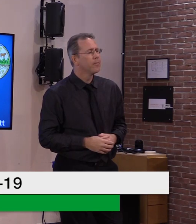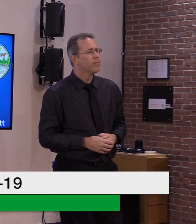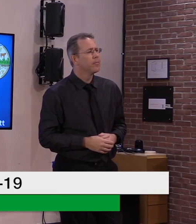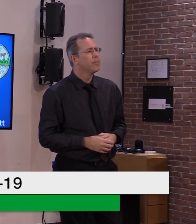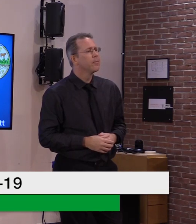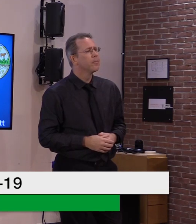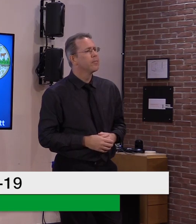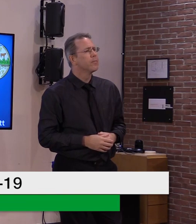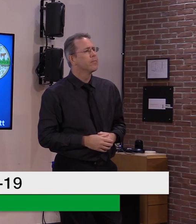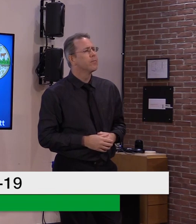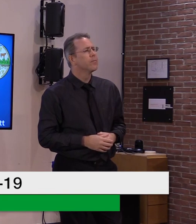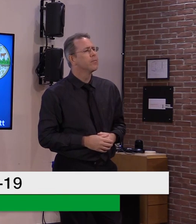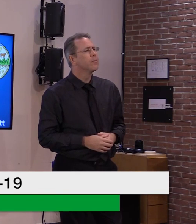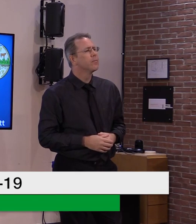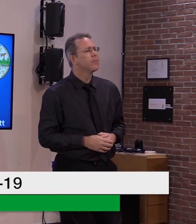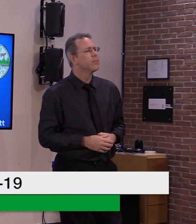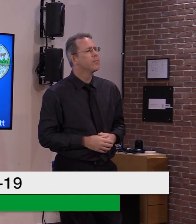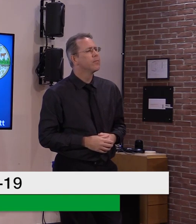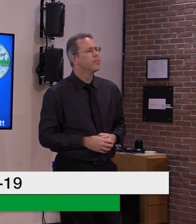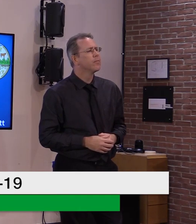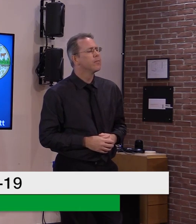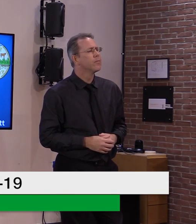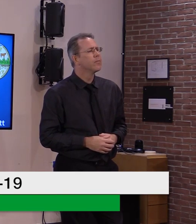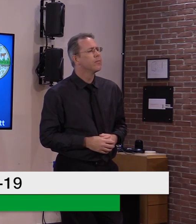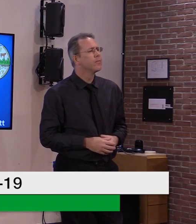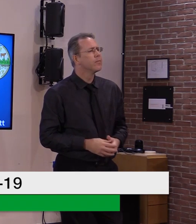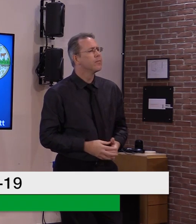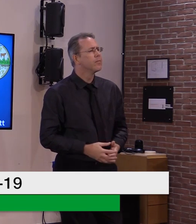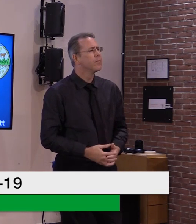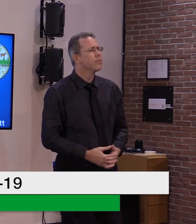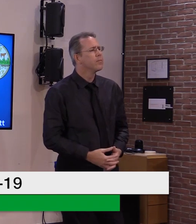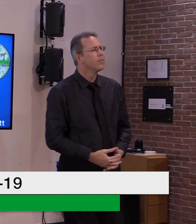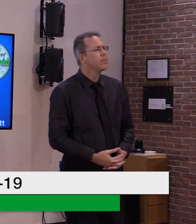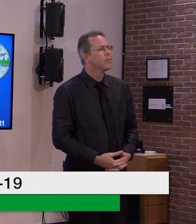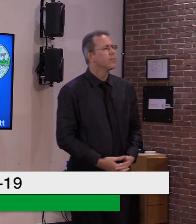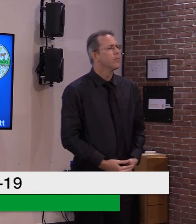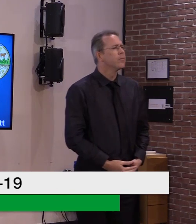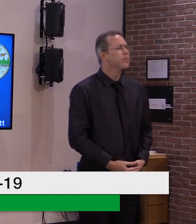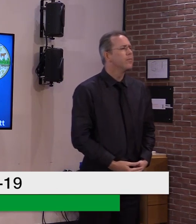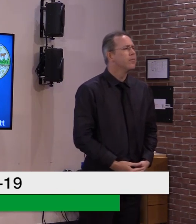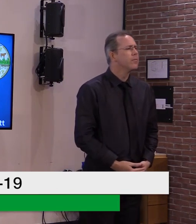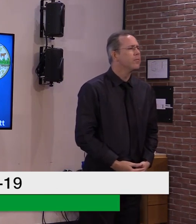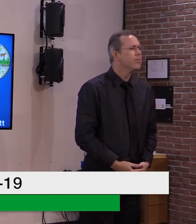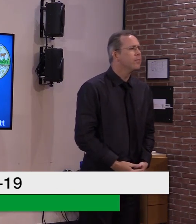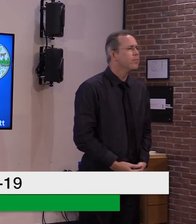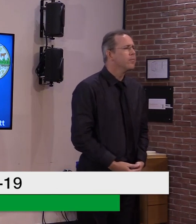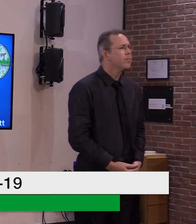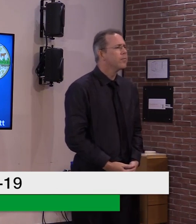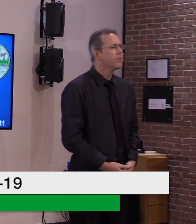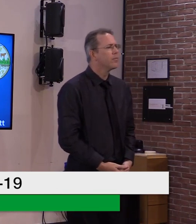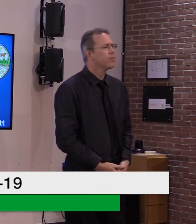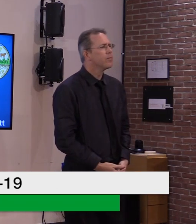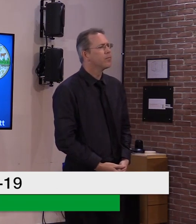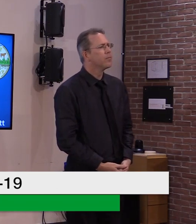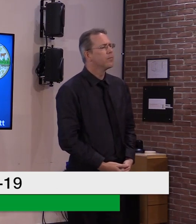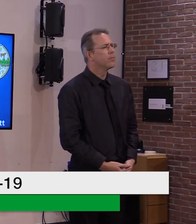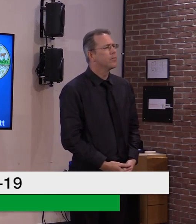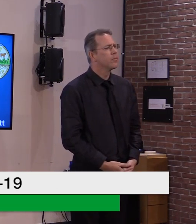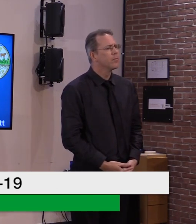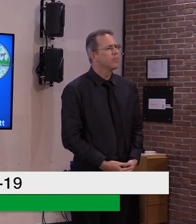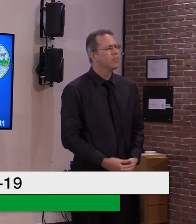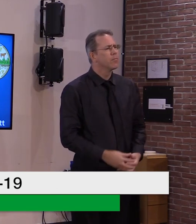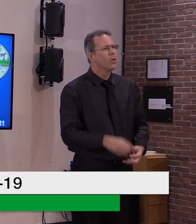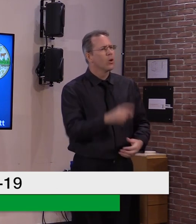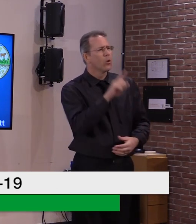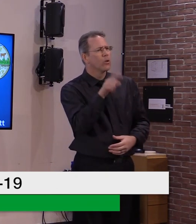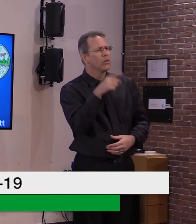surging cases will render our contact tracing efforts ineffective at any point how close are we to that